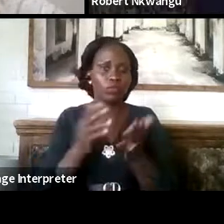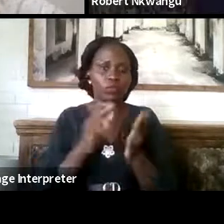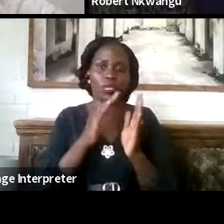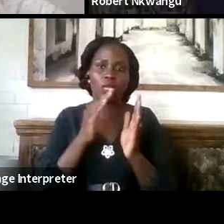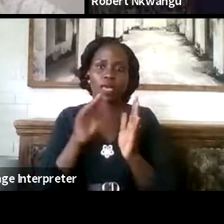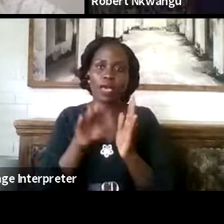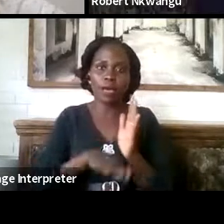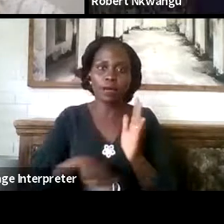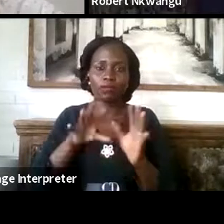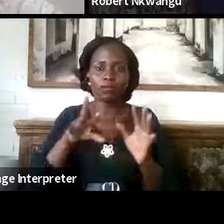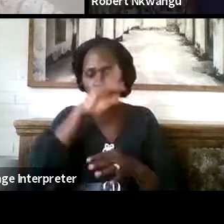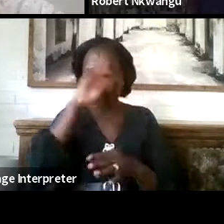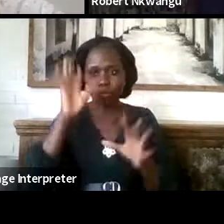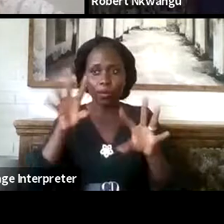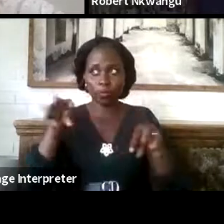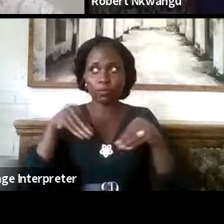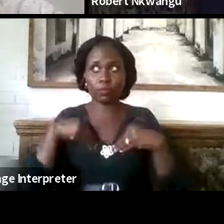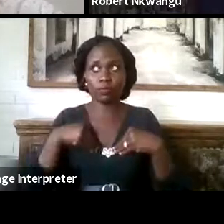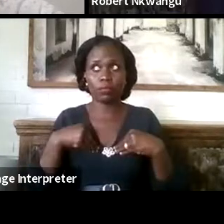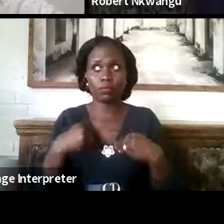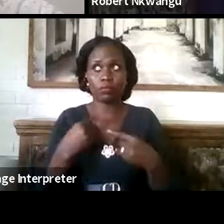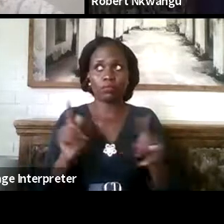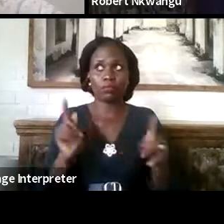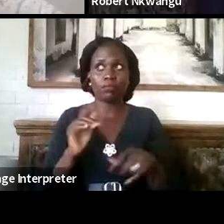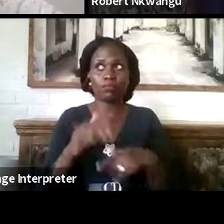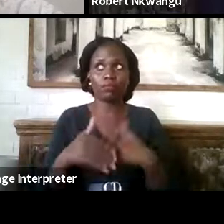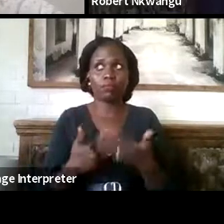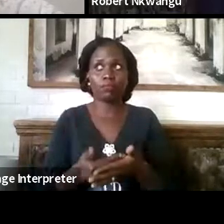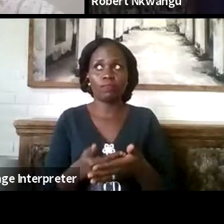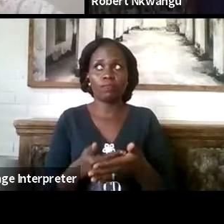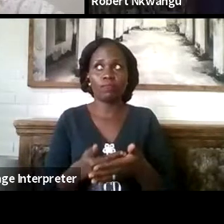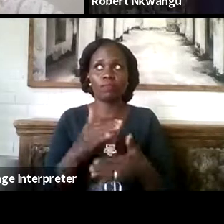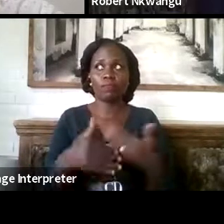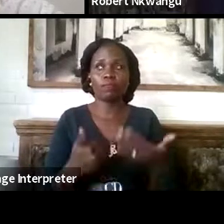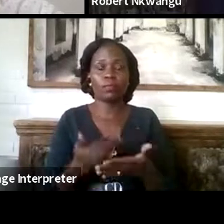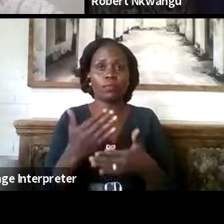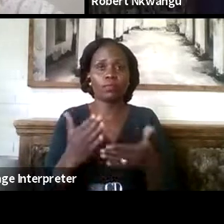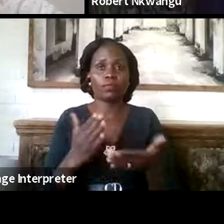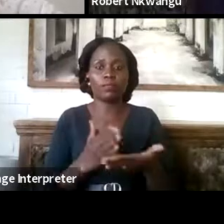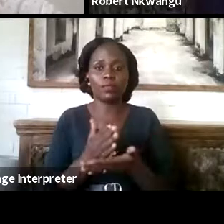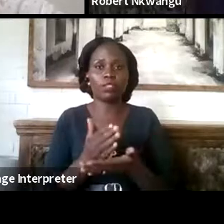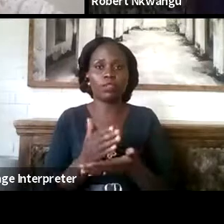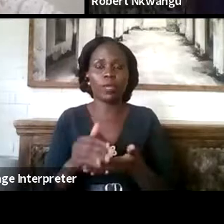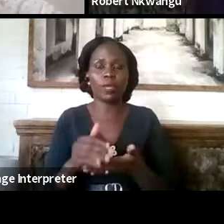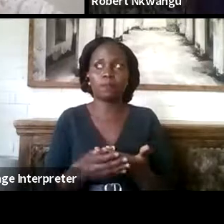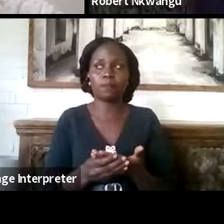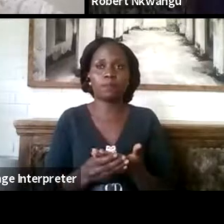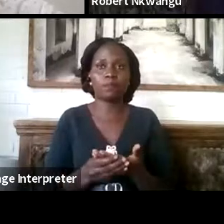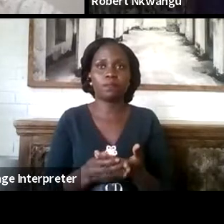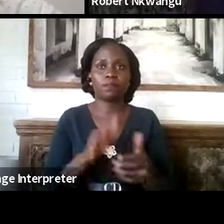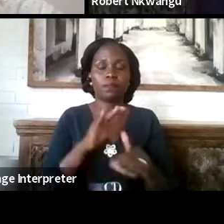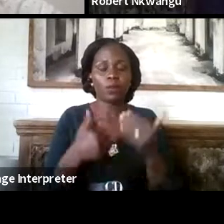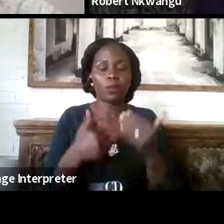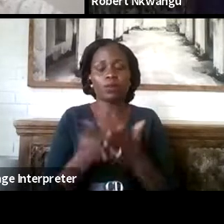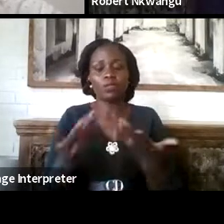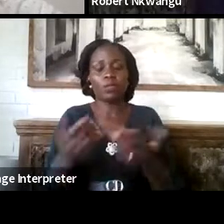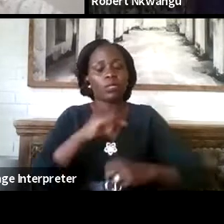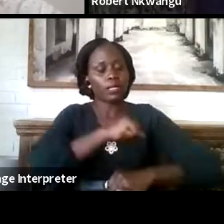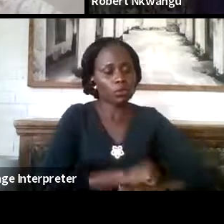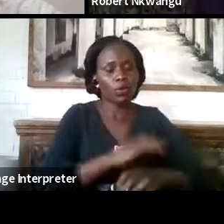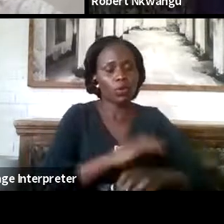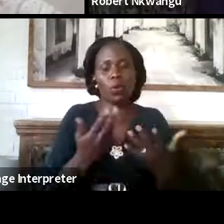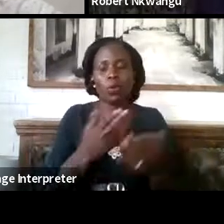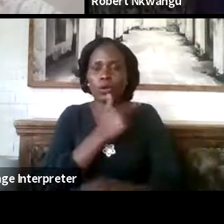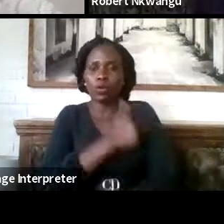convention. Reasonable accommodation means that anybody employing, or if I'm in a school or I'm in a hospital, should be able to make sure